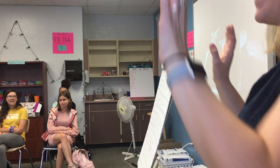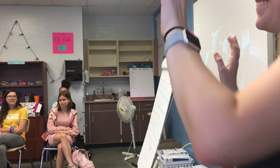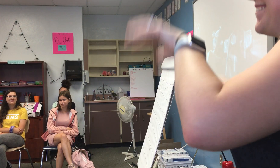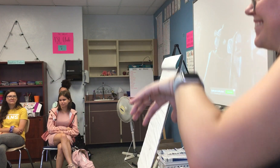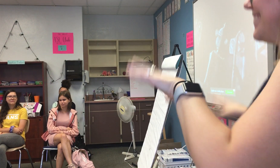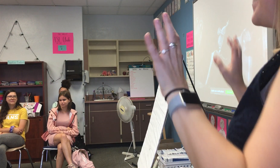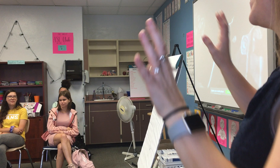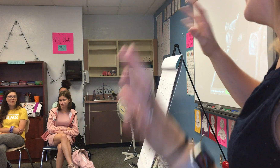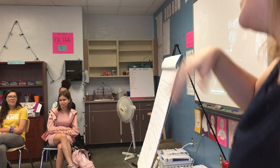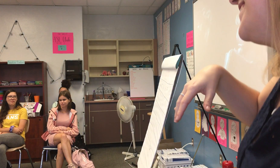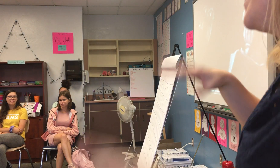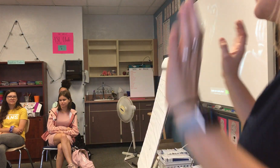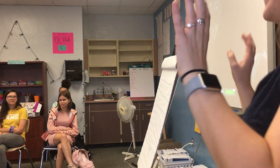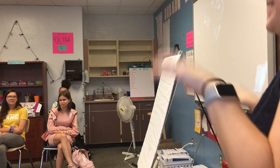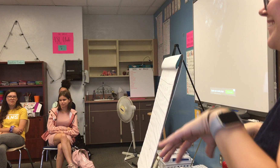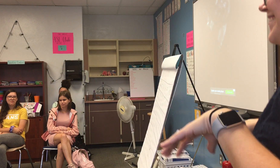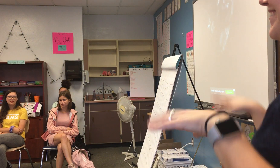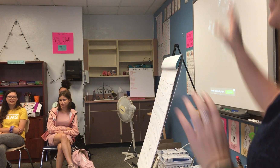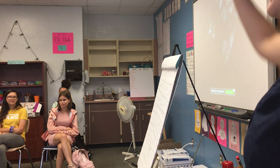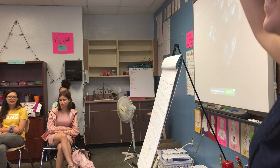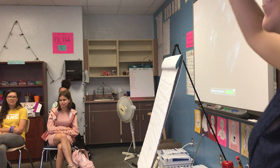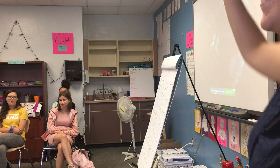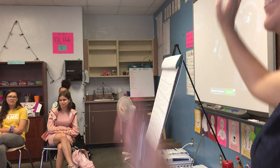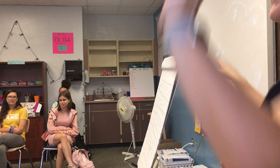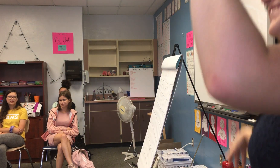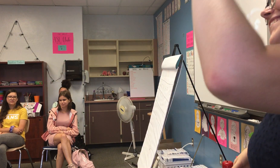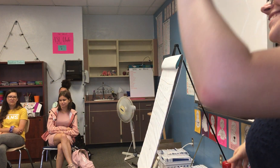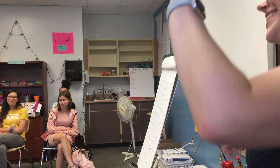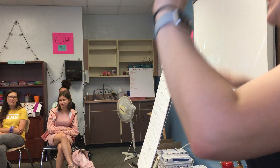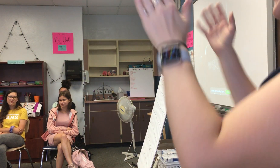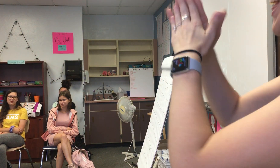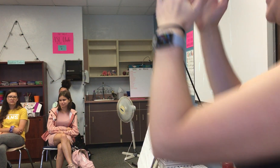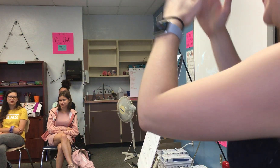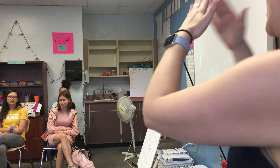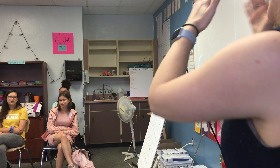Something strange. Come with us and you will see. It's a